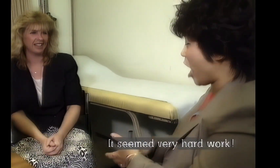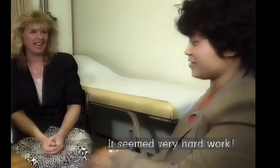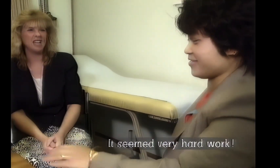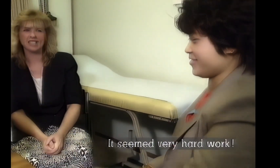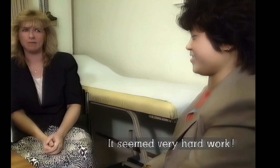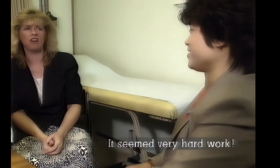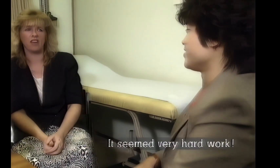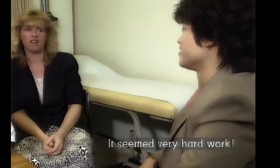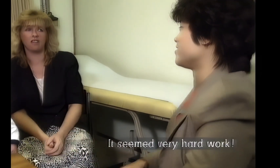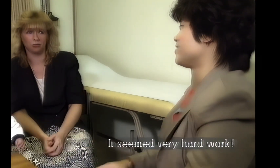It seemed very hard work.